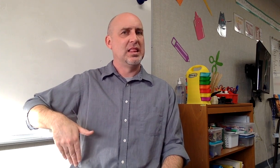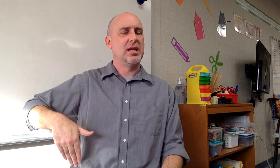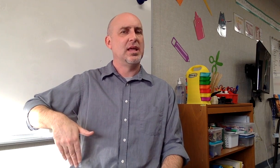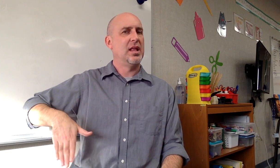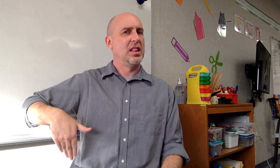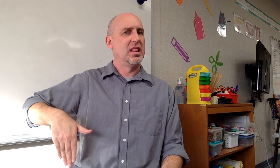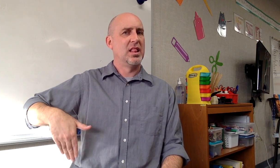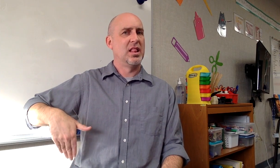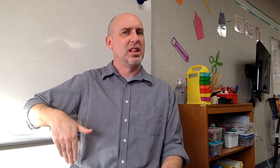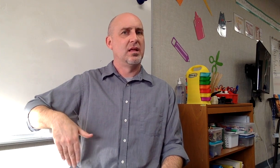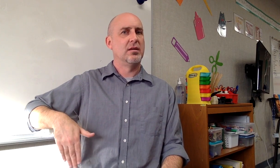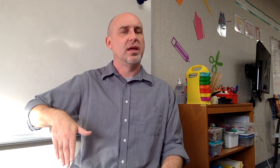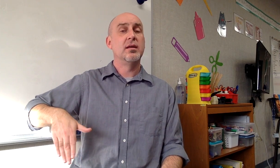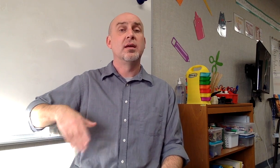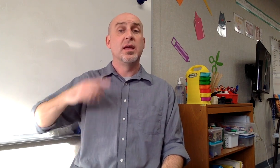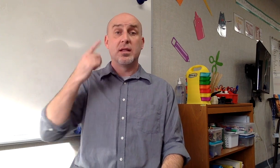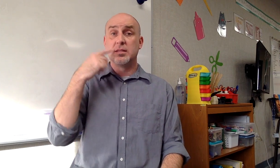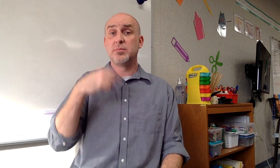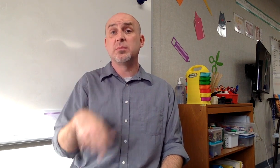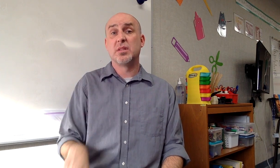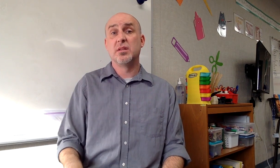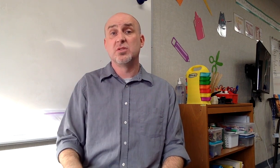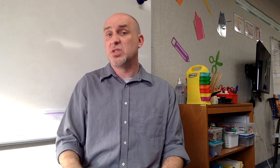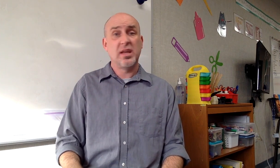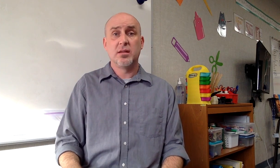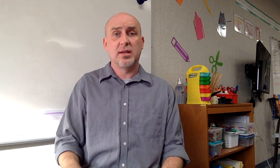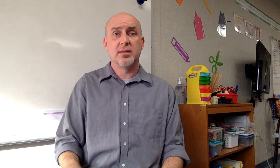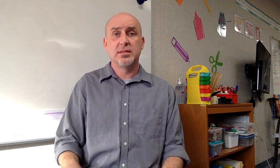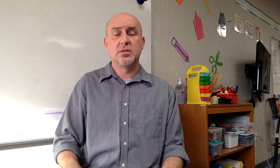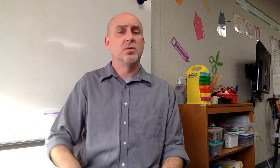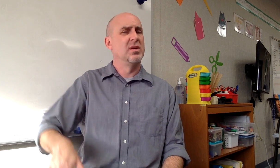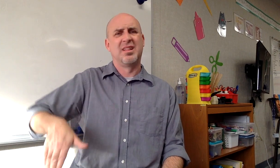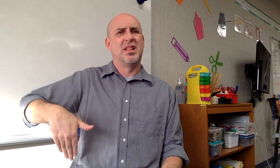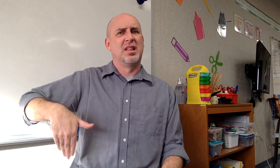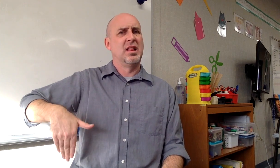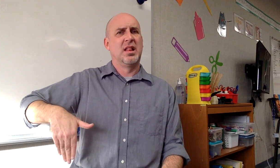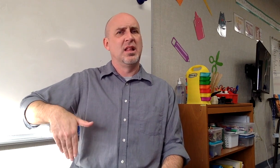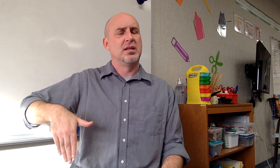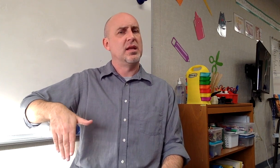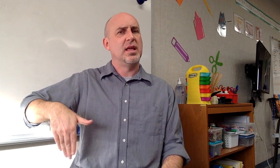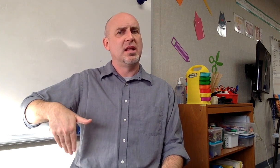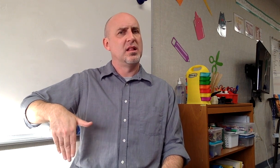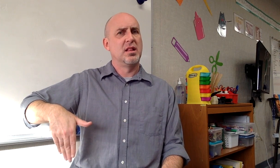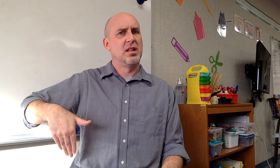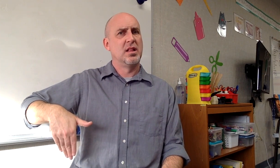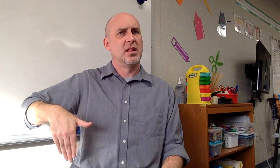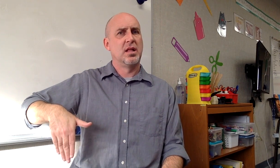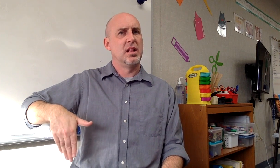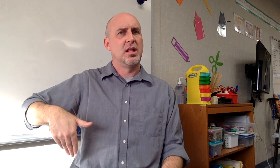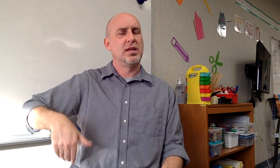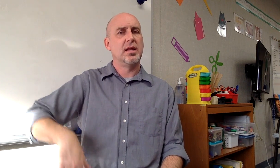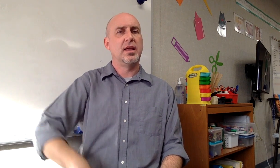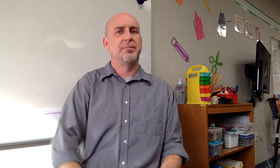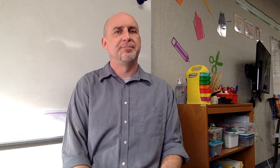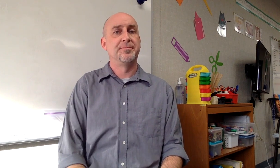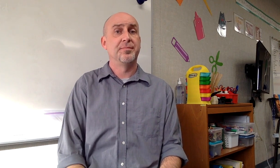not yet. Okay? Sometimes a little shake like this too. Not yet. Not yet. All